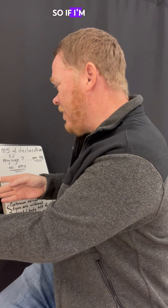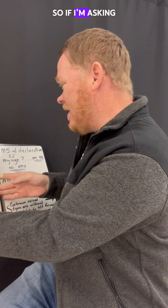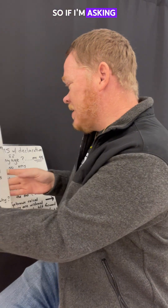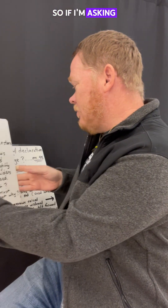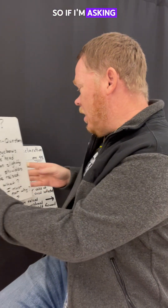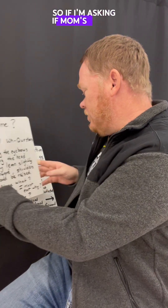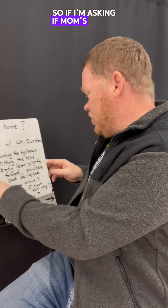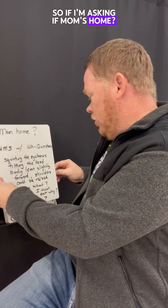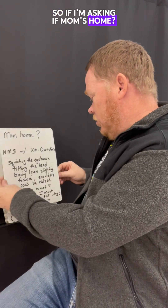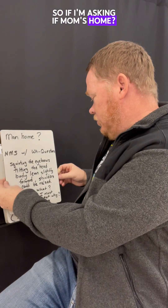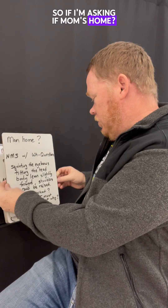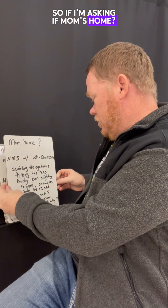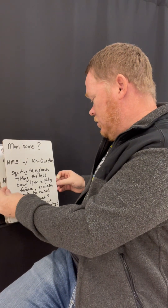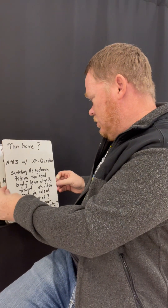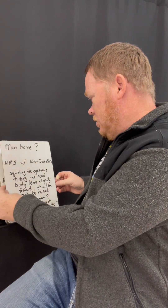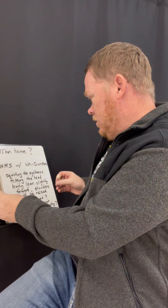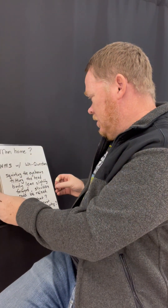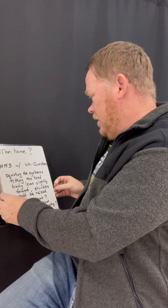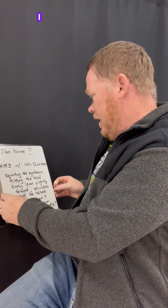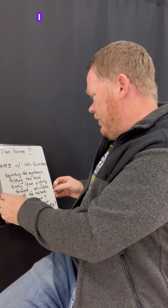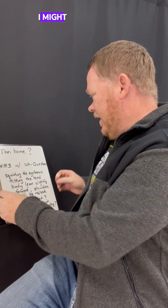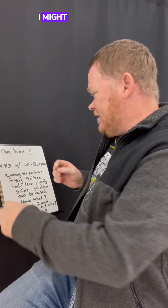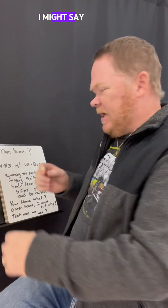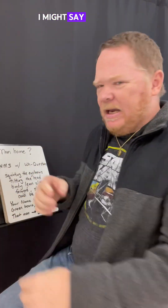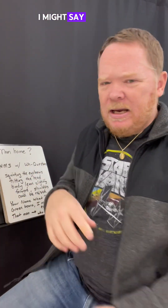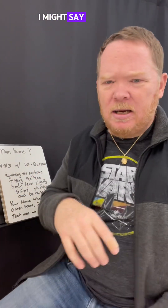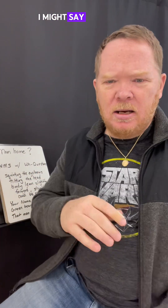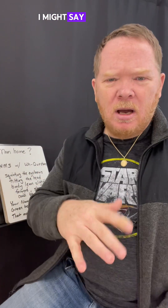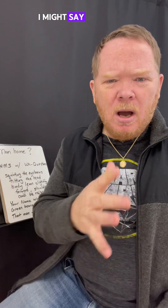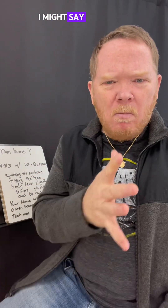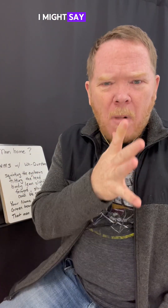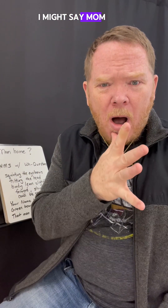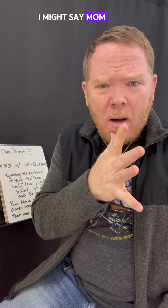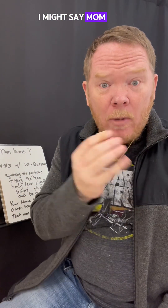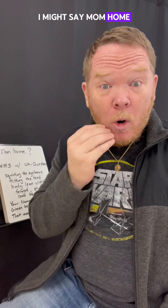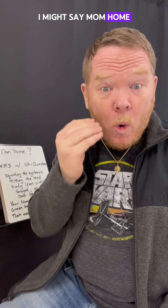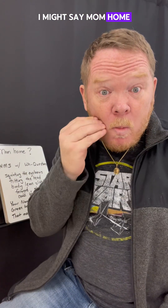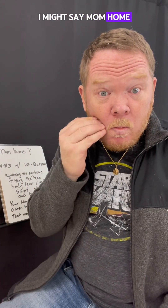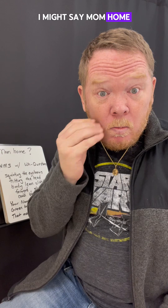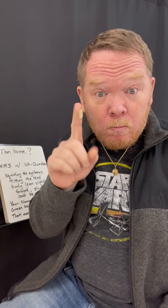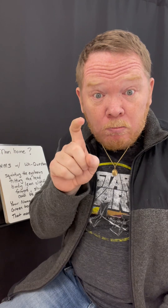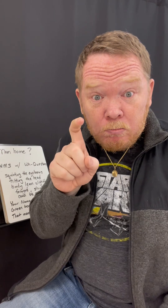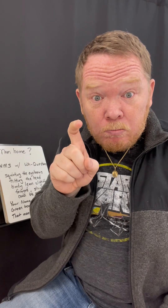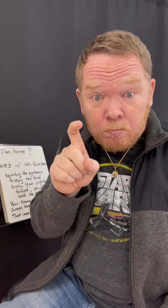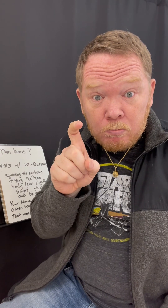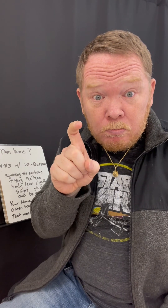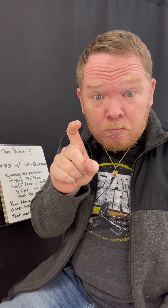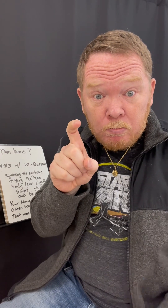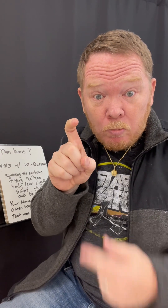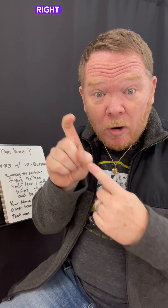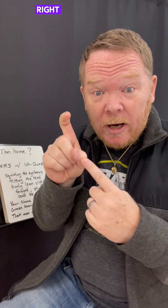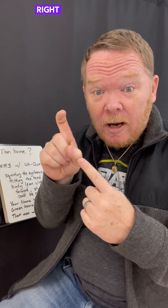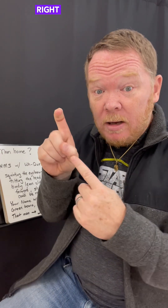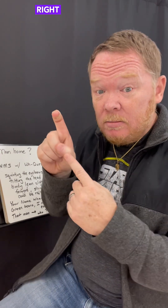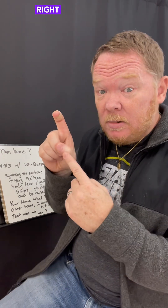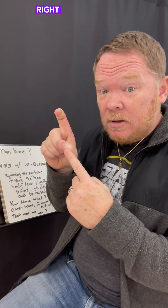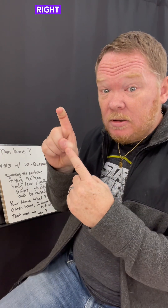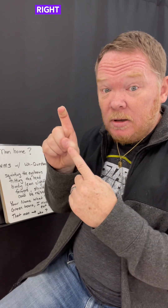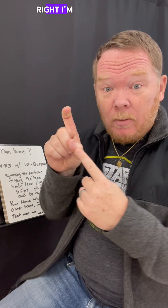asking mom's home, I might say, Mom, home? Right? I'm holding